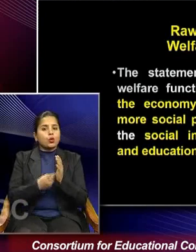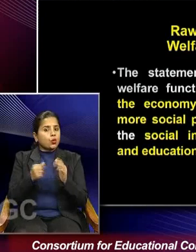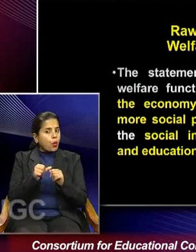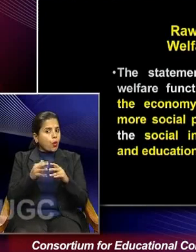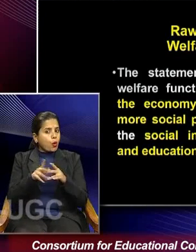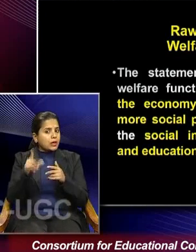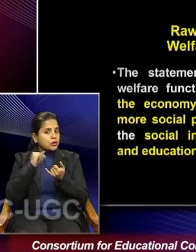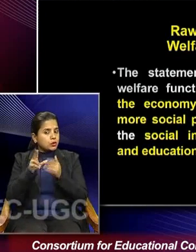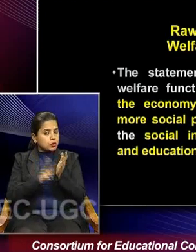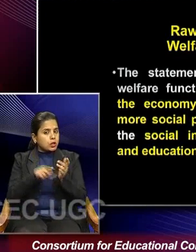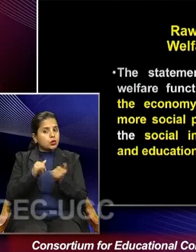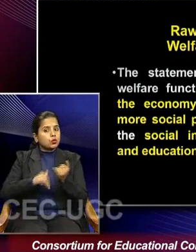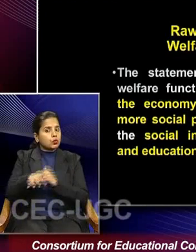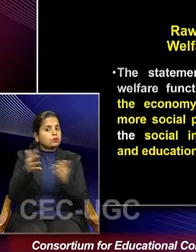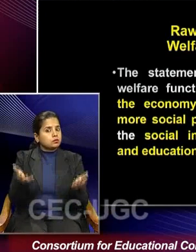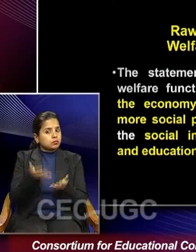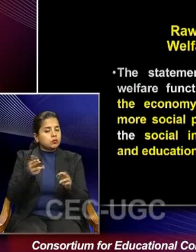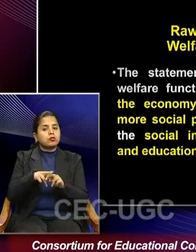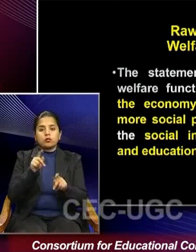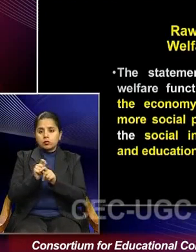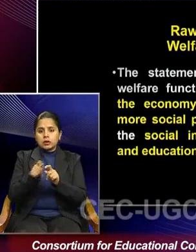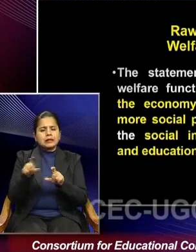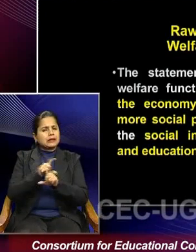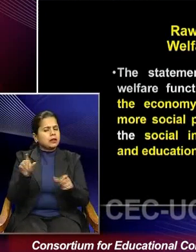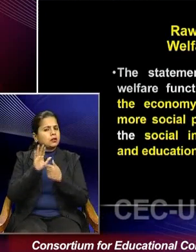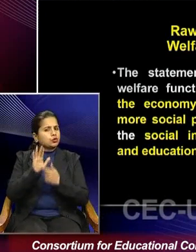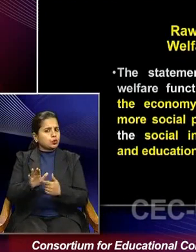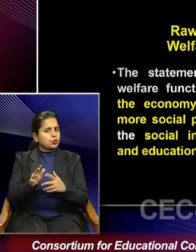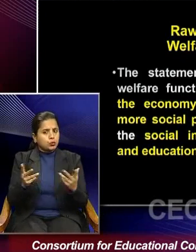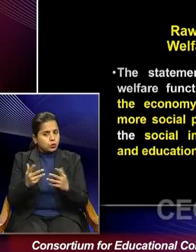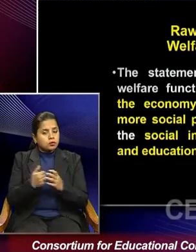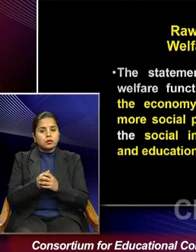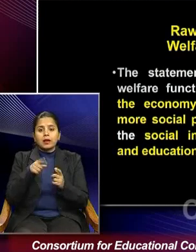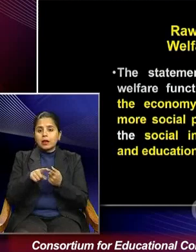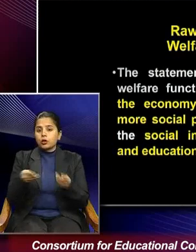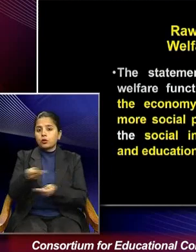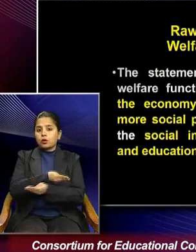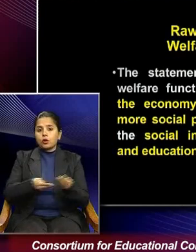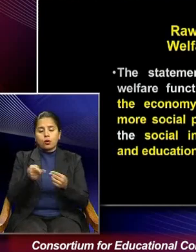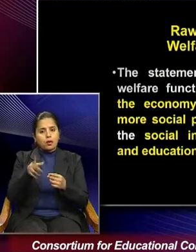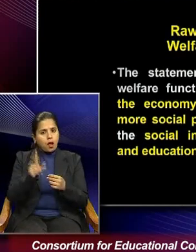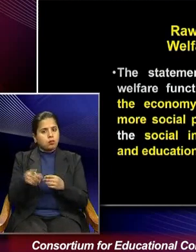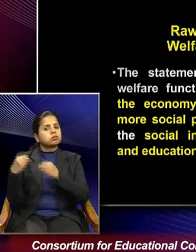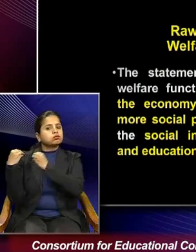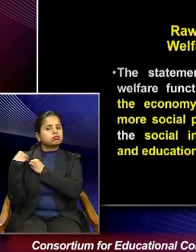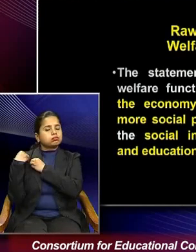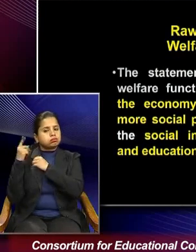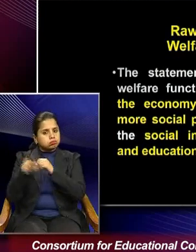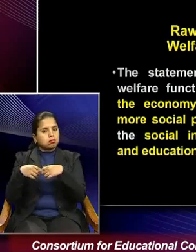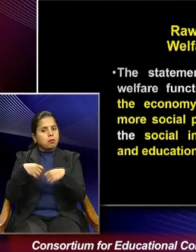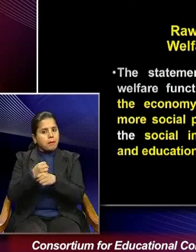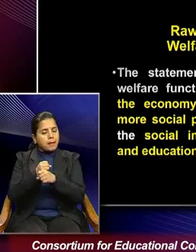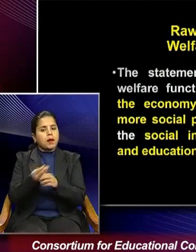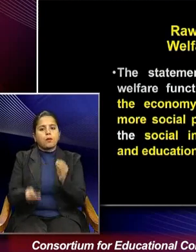welfare function clearly states that the economy is liable to produce more